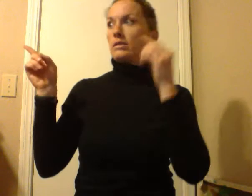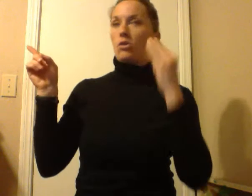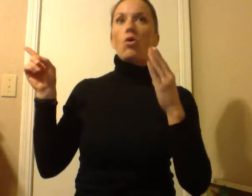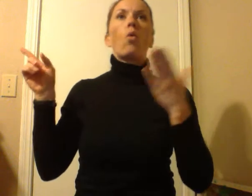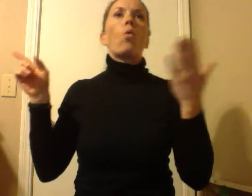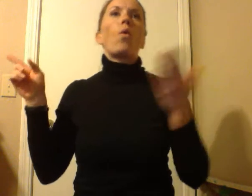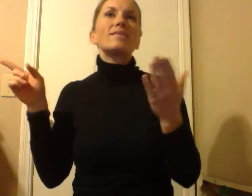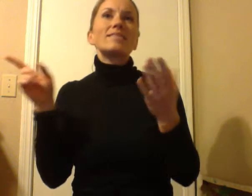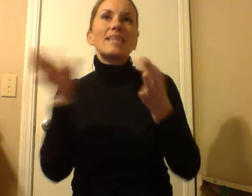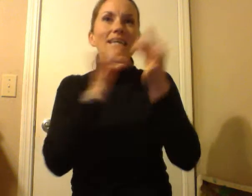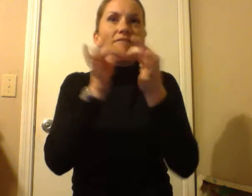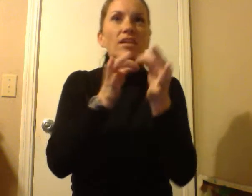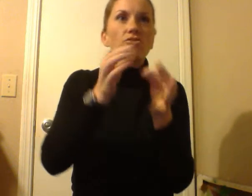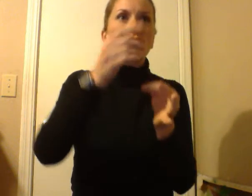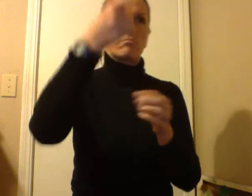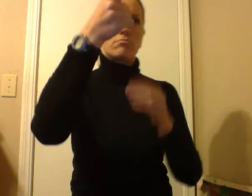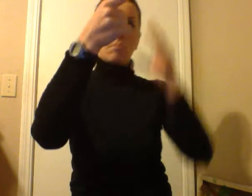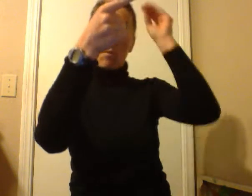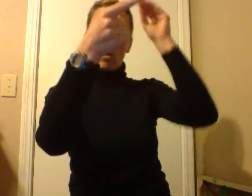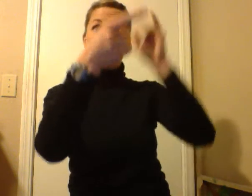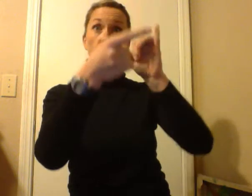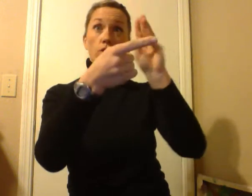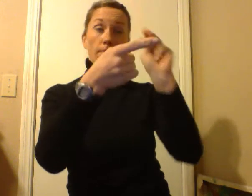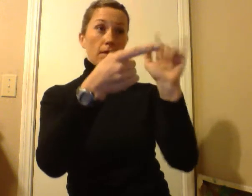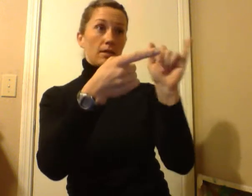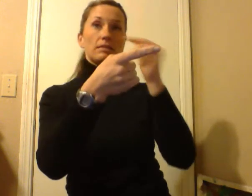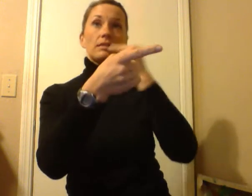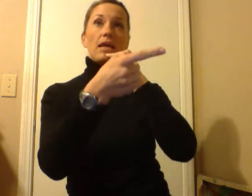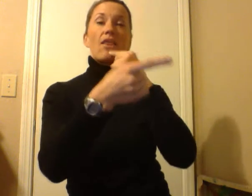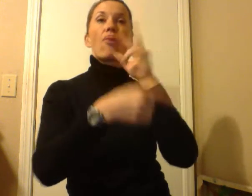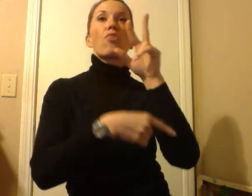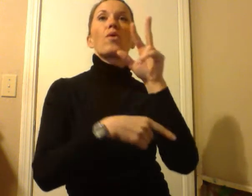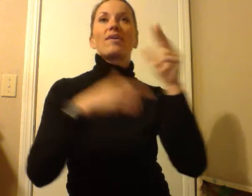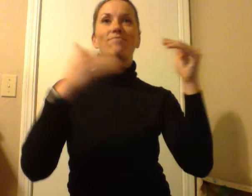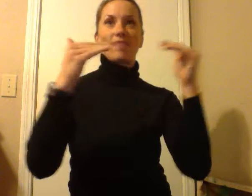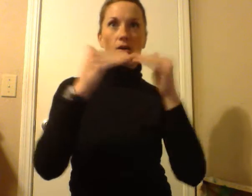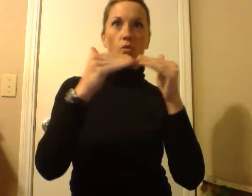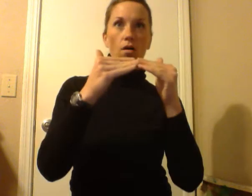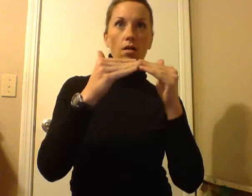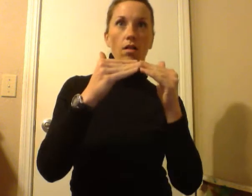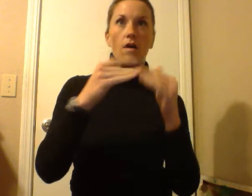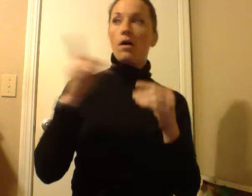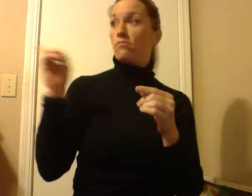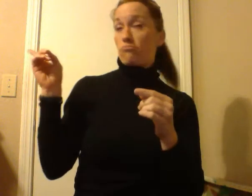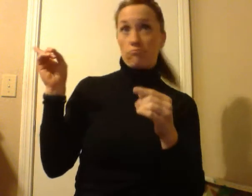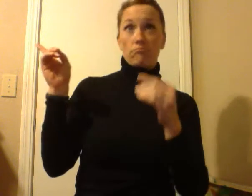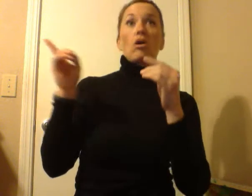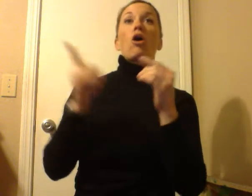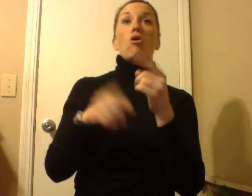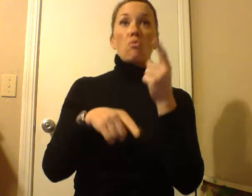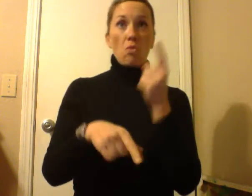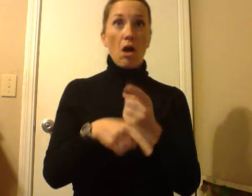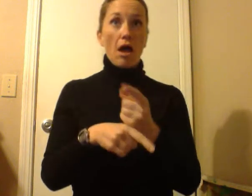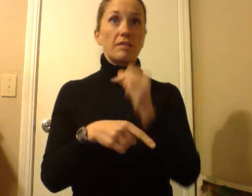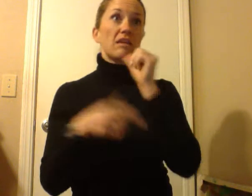3. It doesn't have to be equal. They just have to be 3 sides. This one's a special kind of triangle because it does have 3 equal sides. Very good.